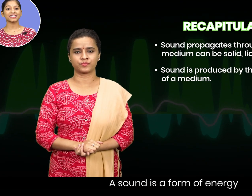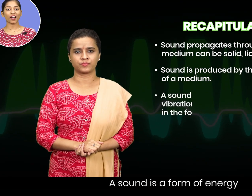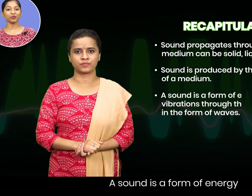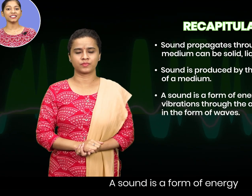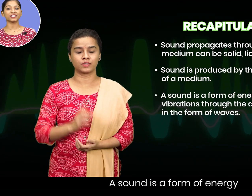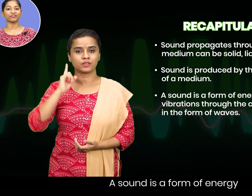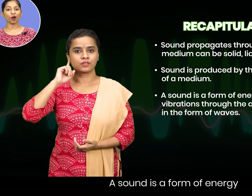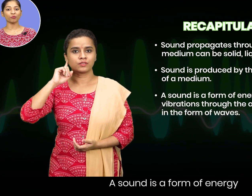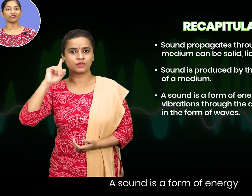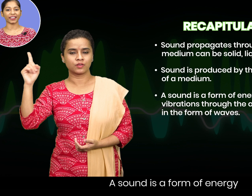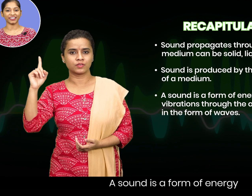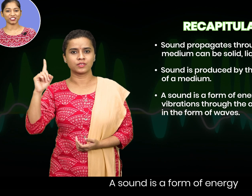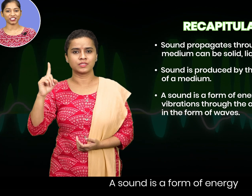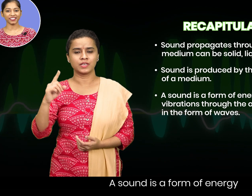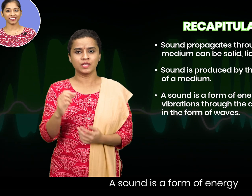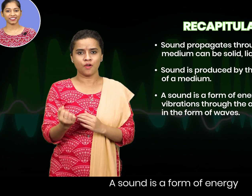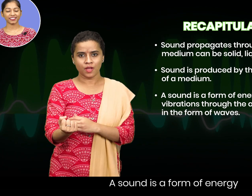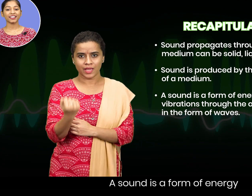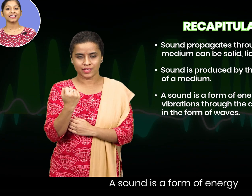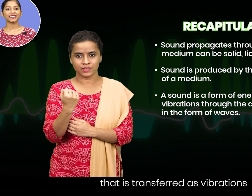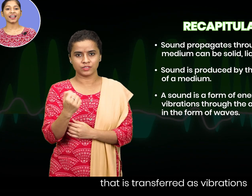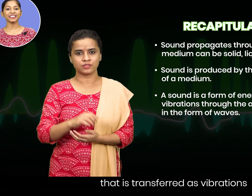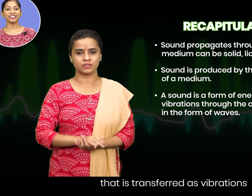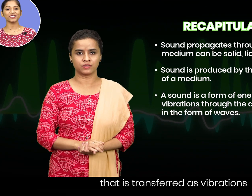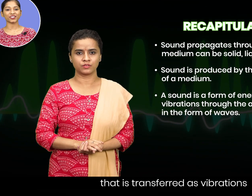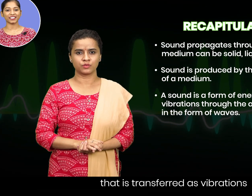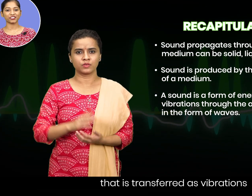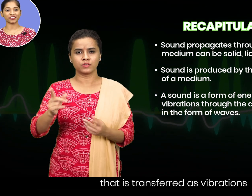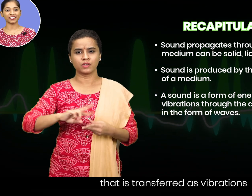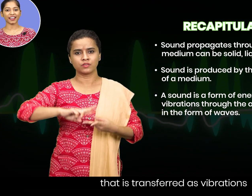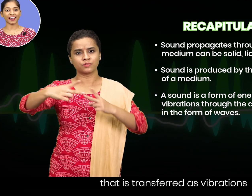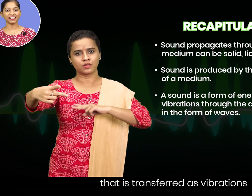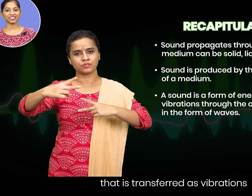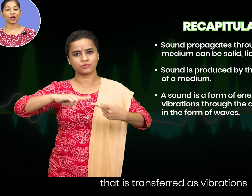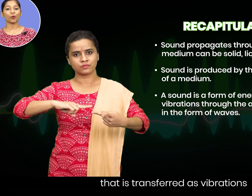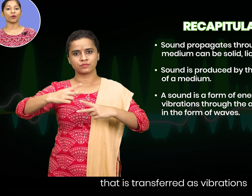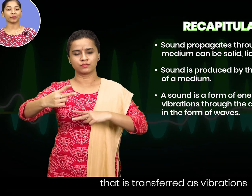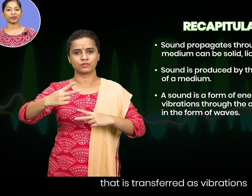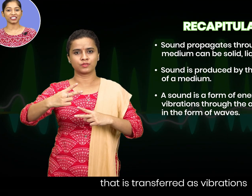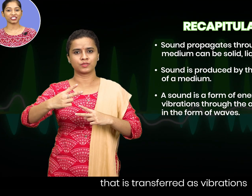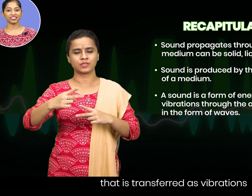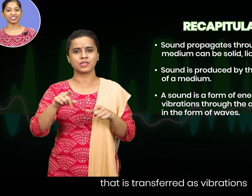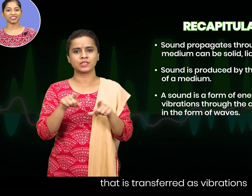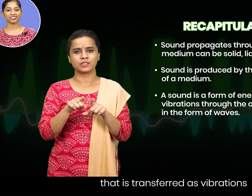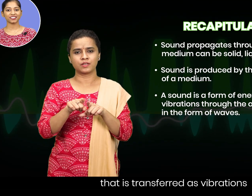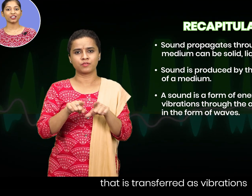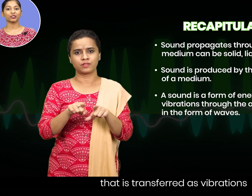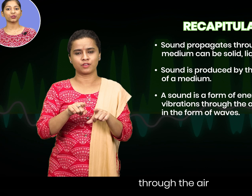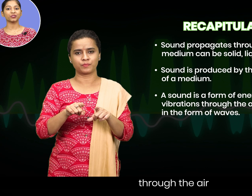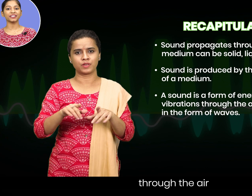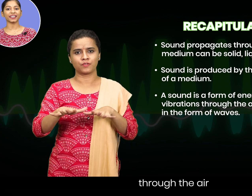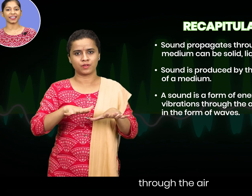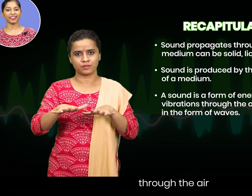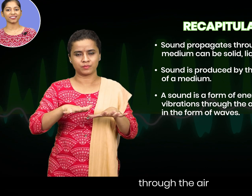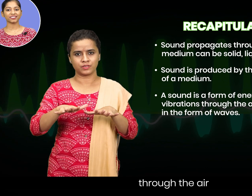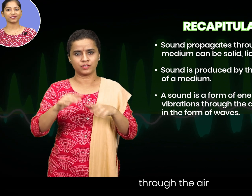A sound is a form of energy that is transferred as vibrations